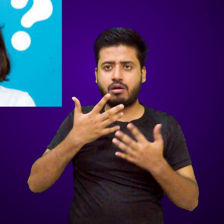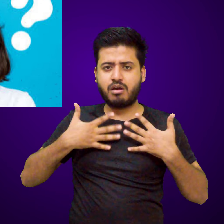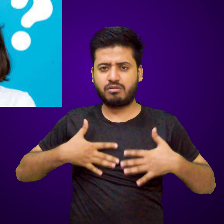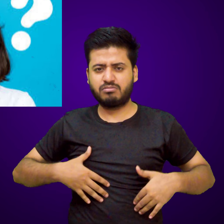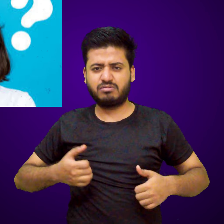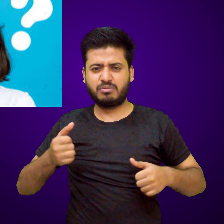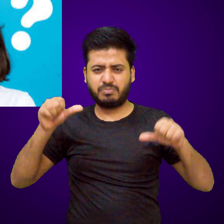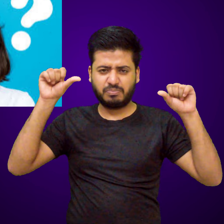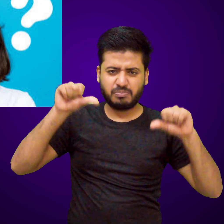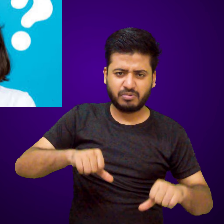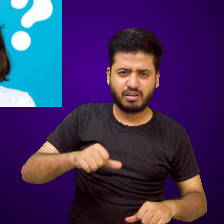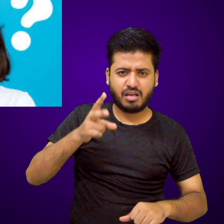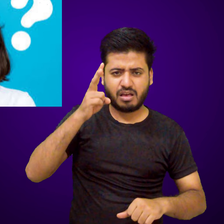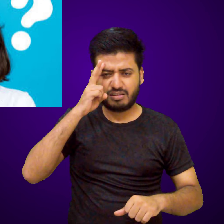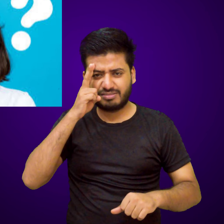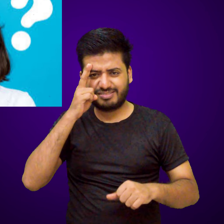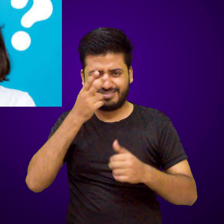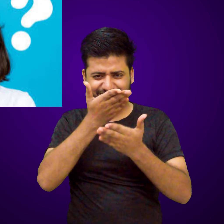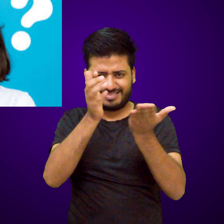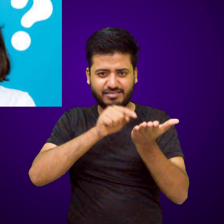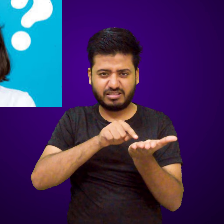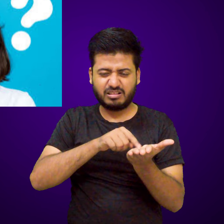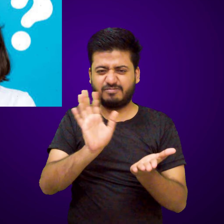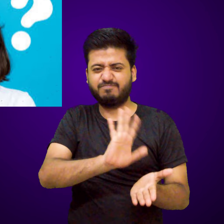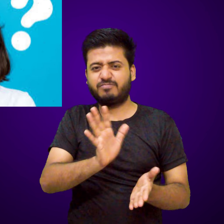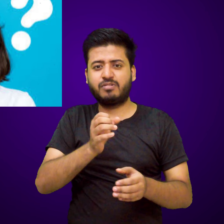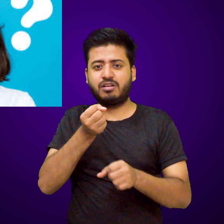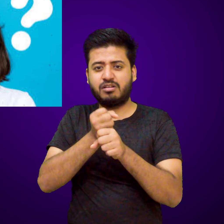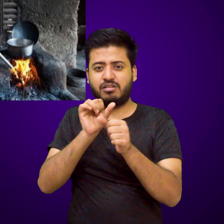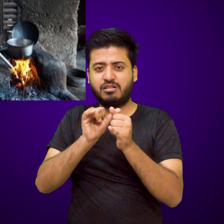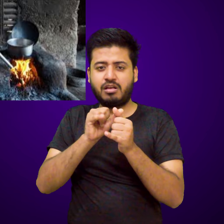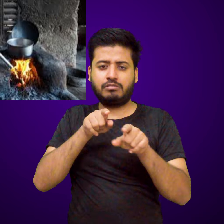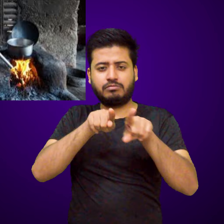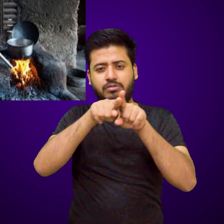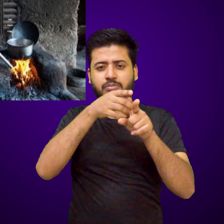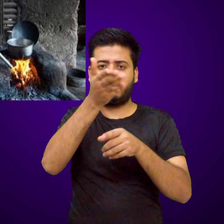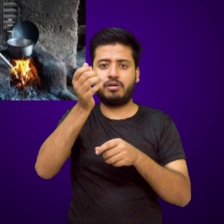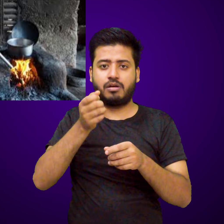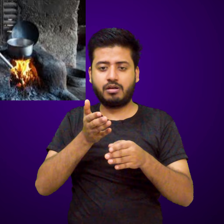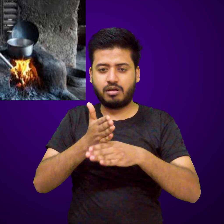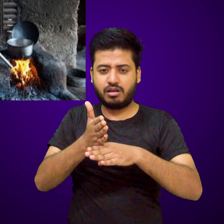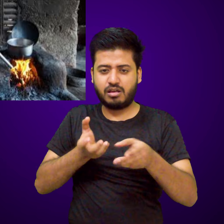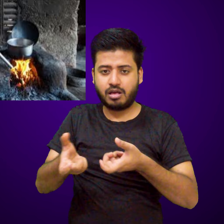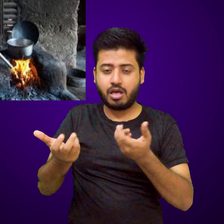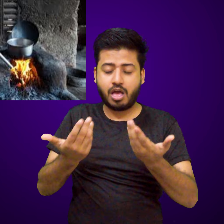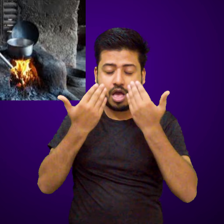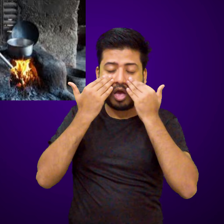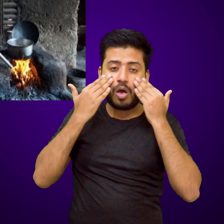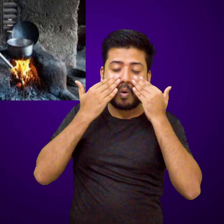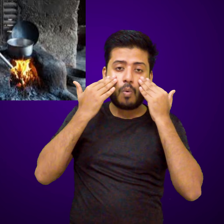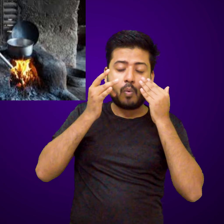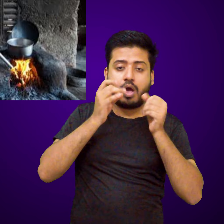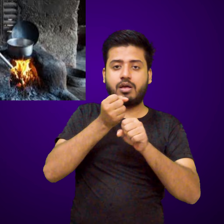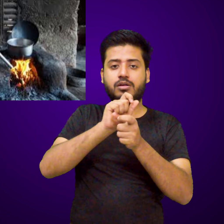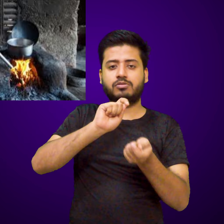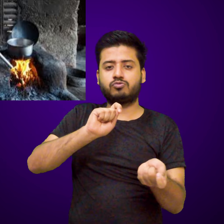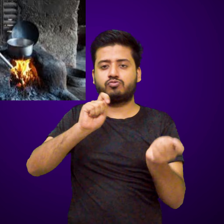HD49201W Induction Cooktop. A popular and long-standing model from Philips, this cooktop is noted for its efficiency and ease of